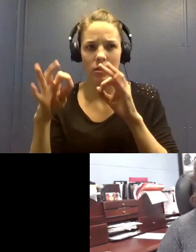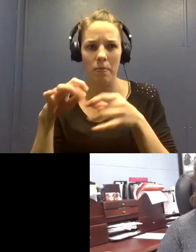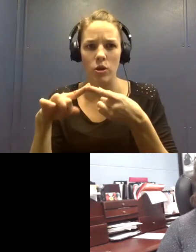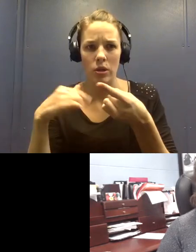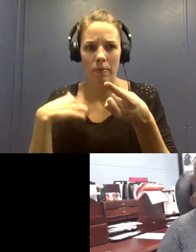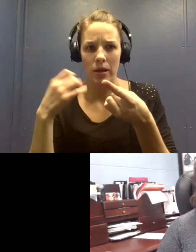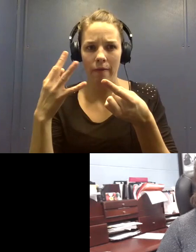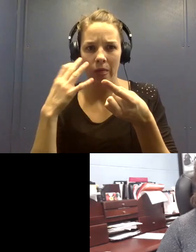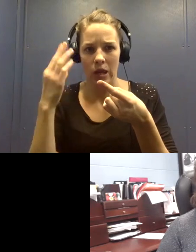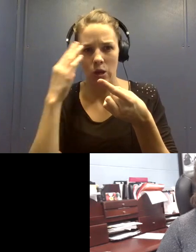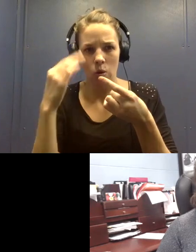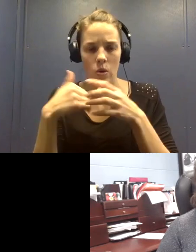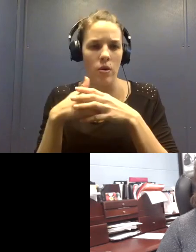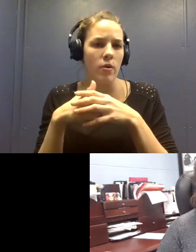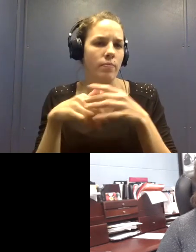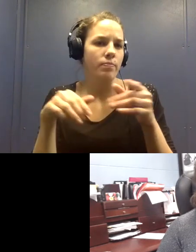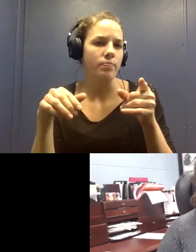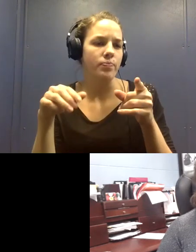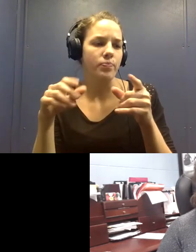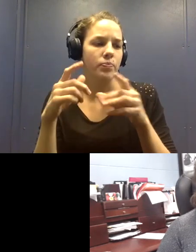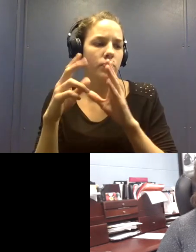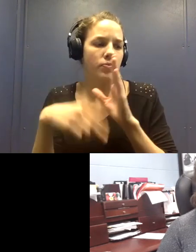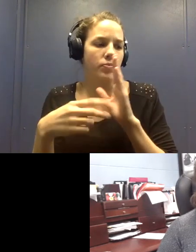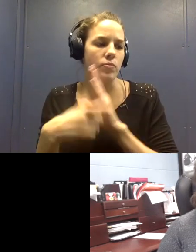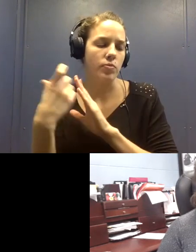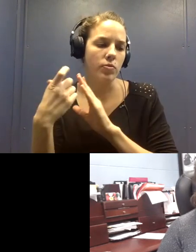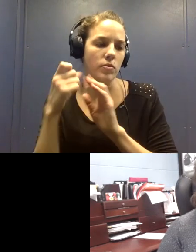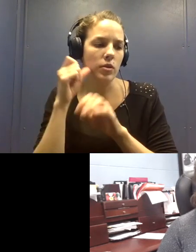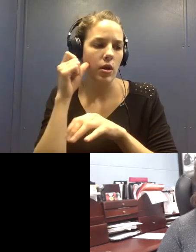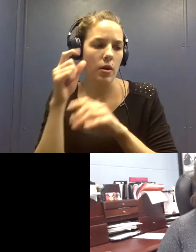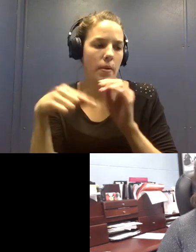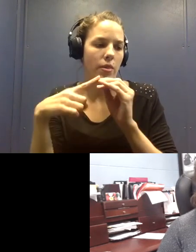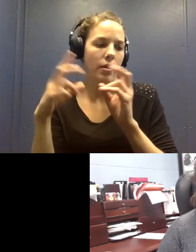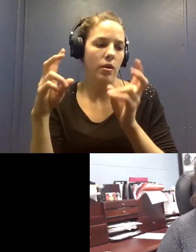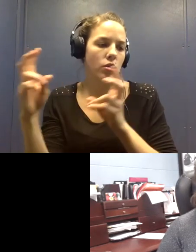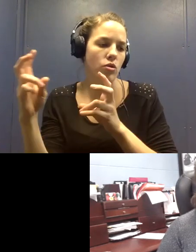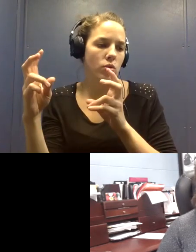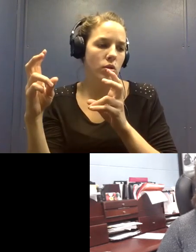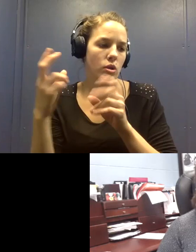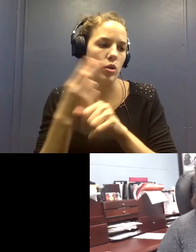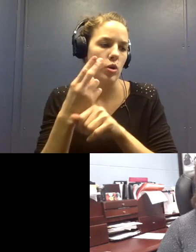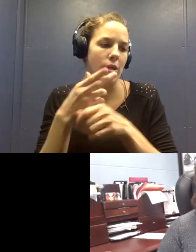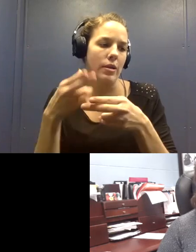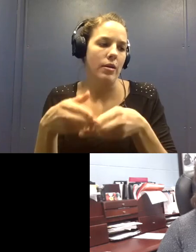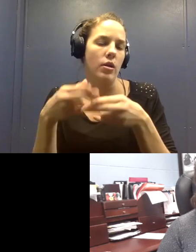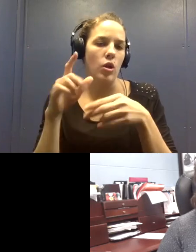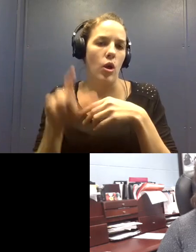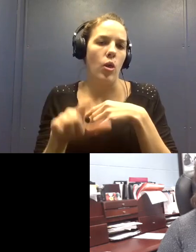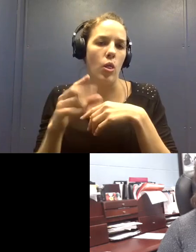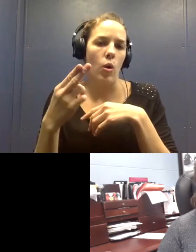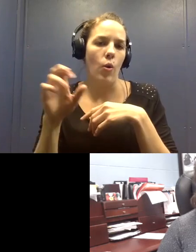they know. I read an article yesterday about the issue. They're using what they call a low